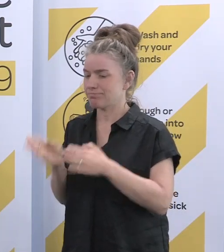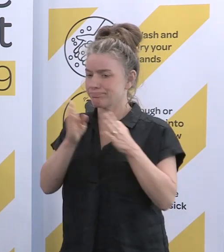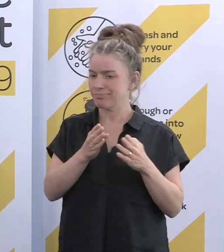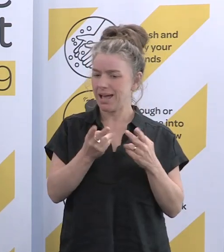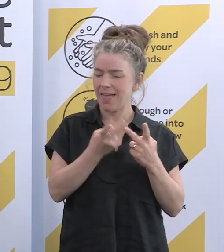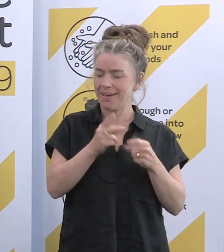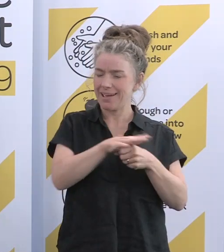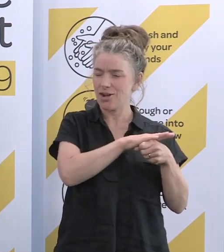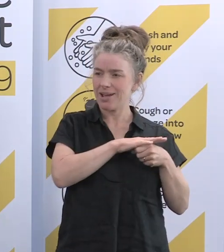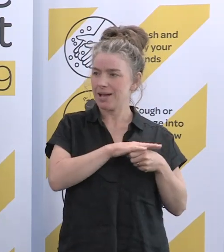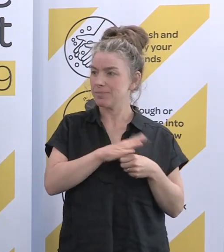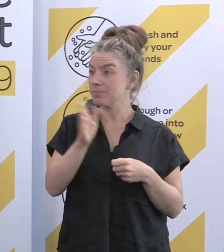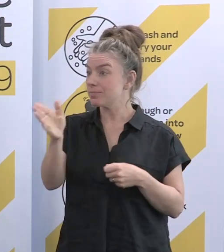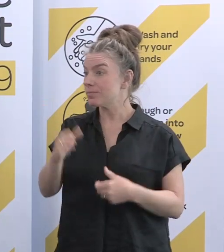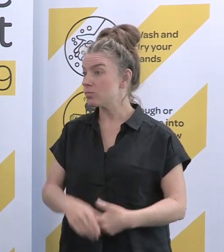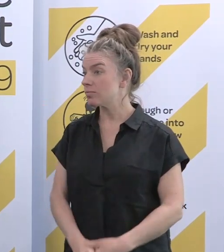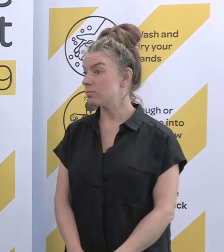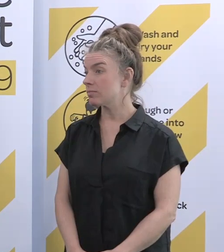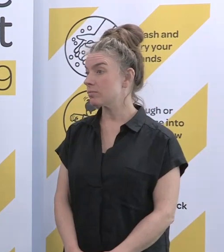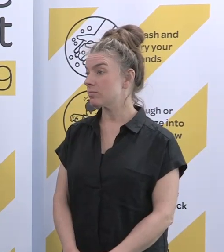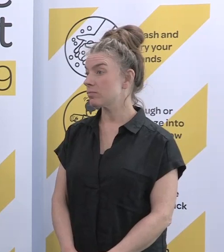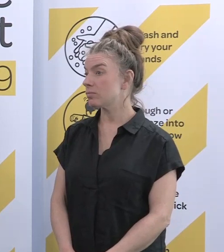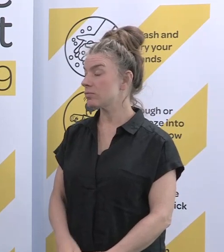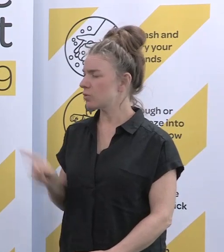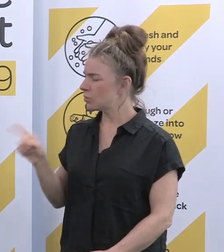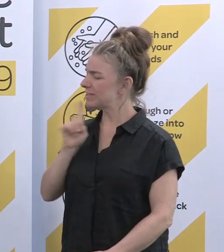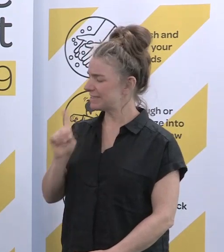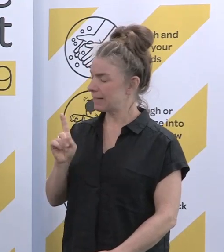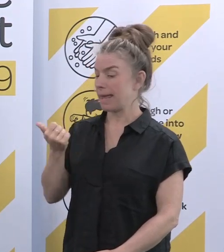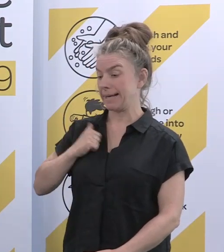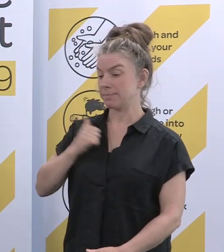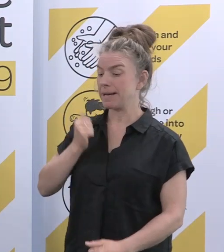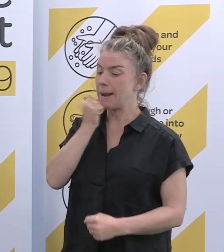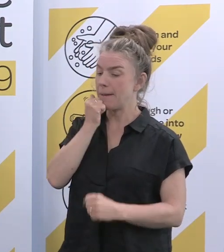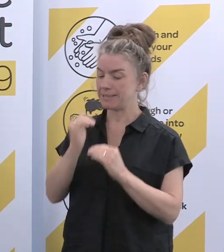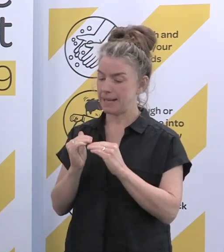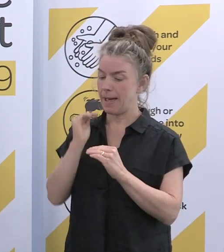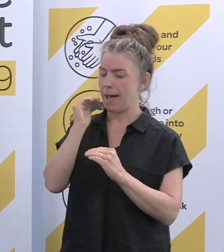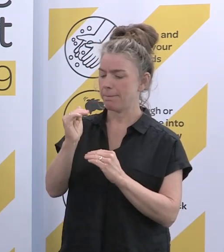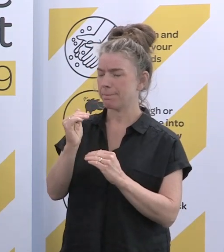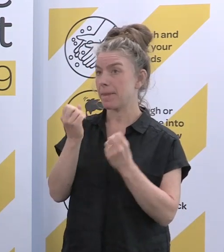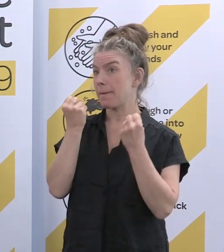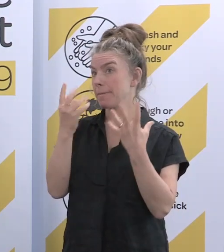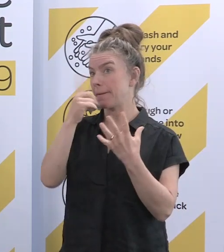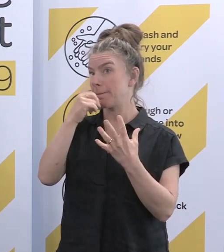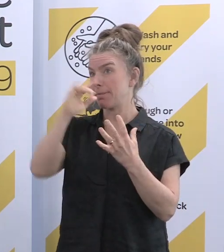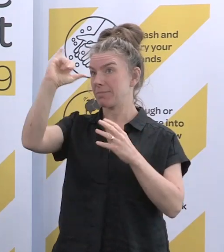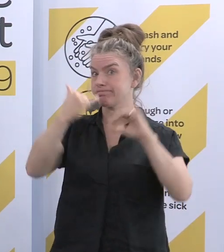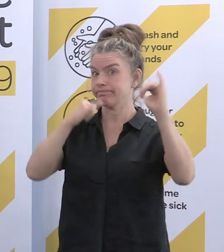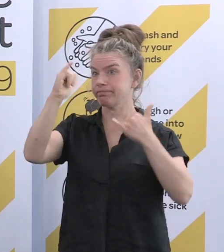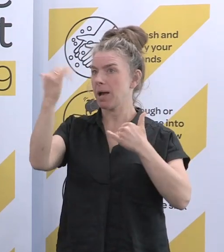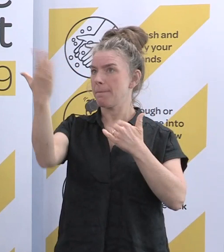other parts of the hospital. Question here? You said you anticipated this jump in cases, Yes. but a lot of people coming back to New Zealand from places where